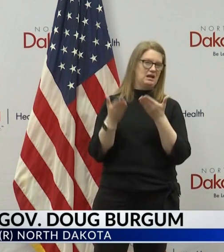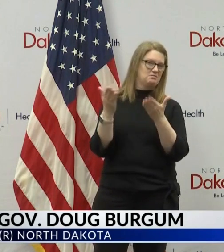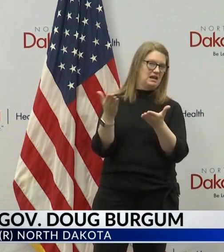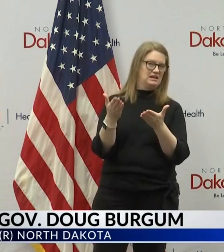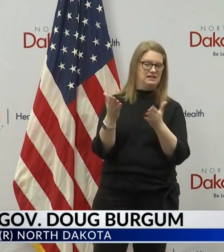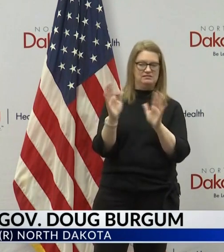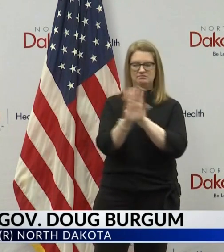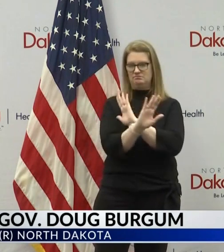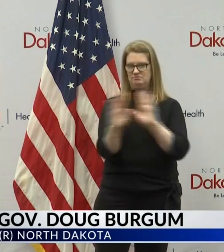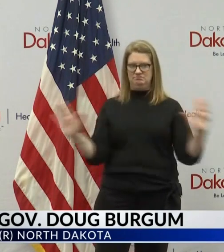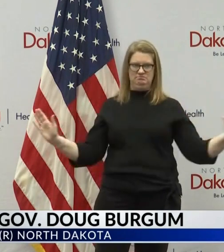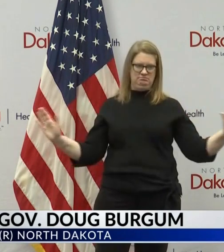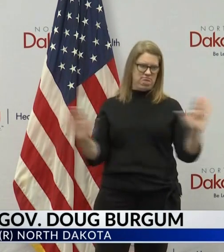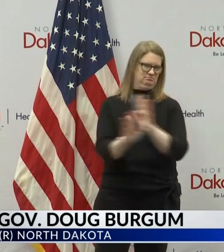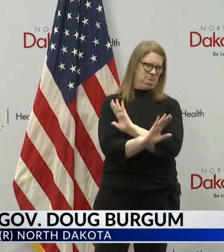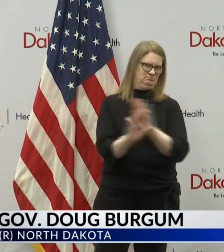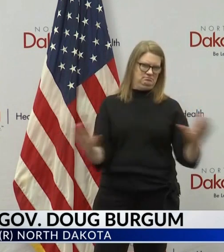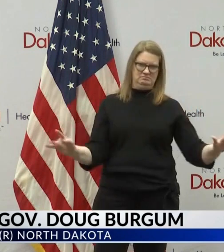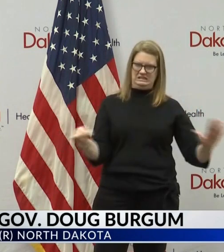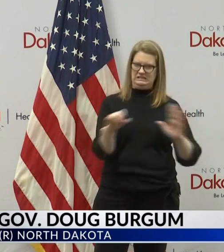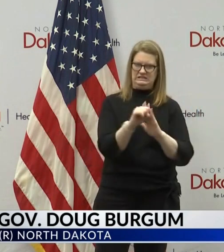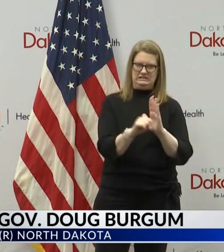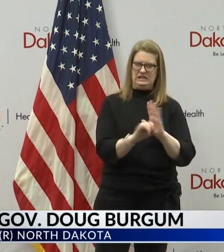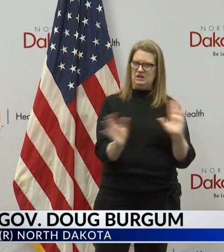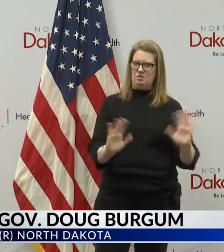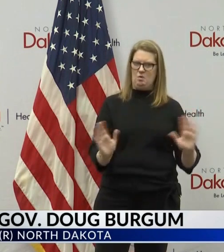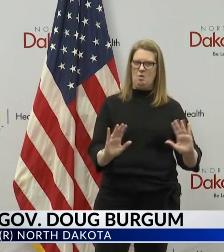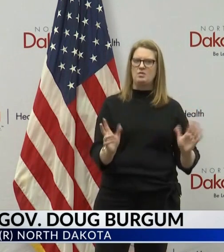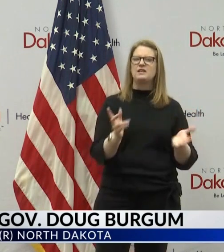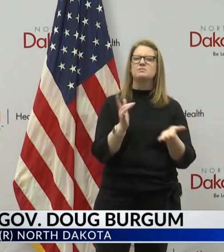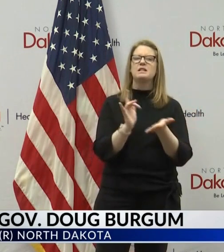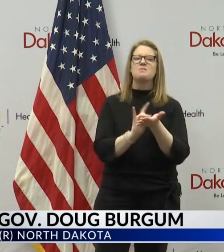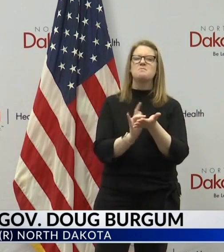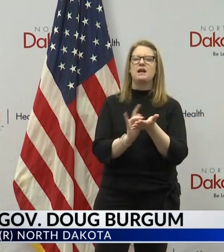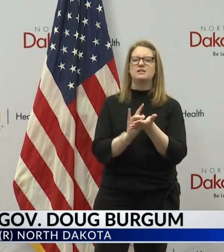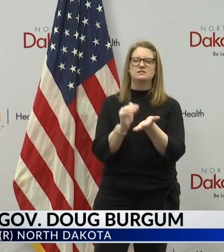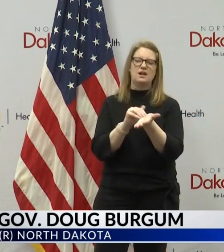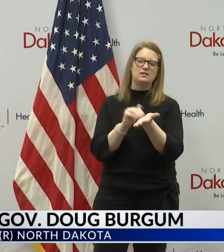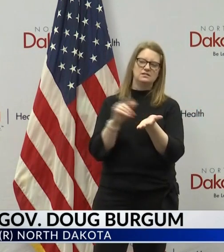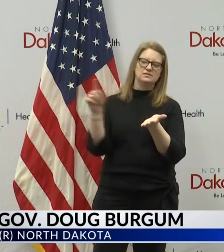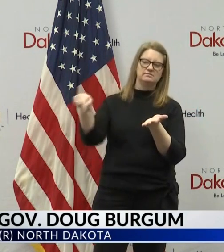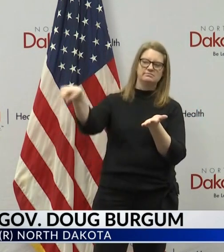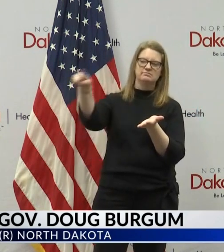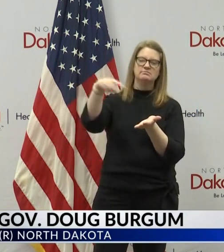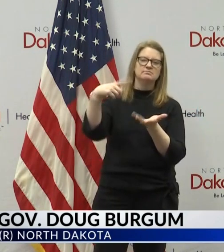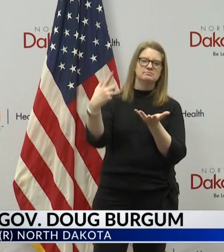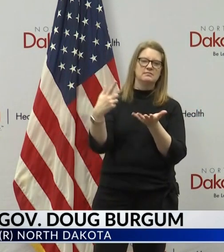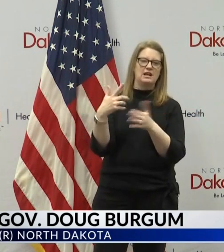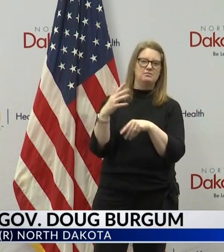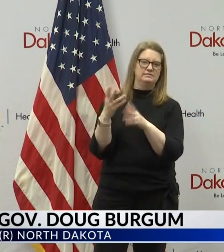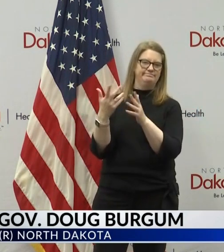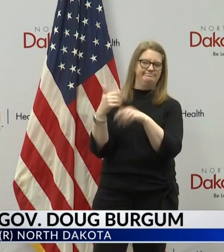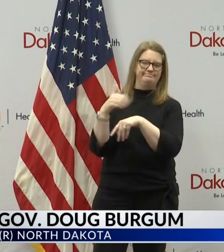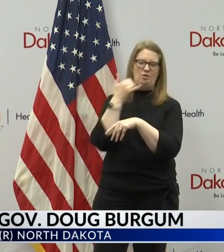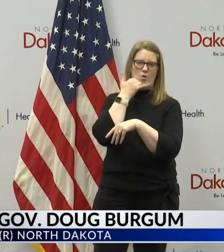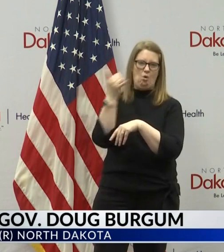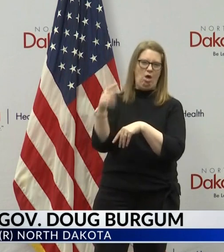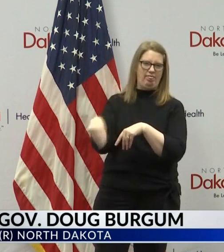or not recommending. That would be up to the medical officers at all of the facilities in North Dakota. So I'd refer you to them.